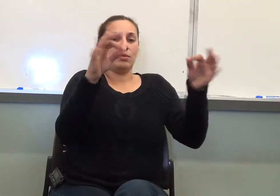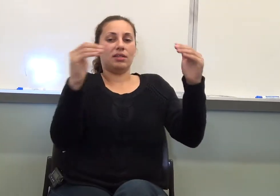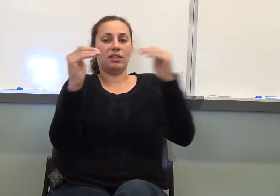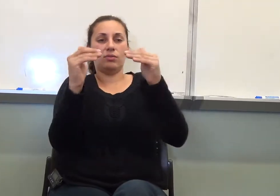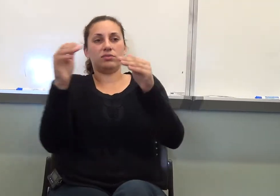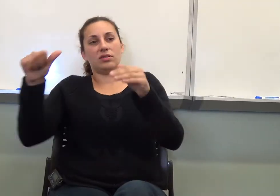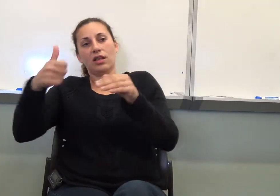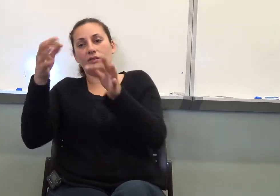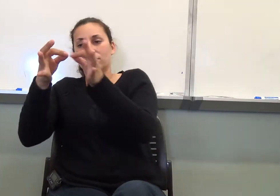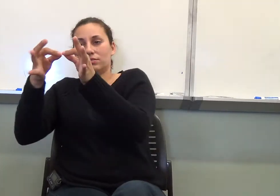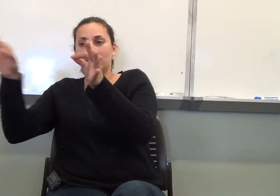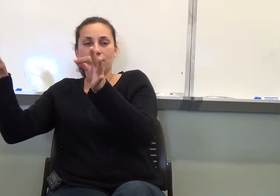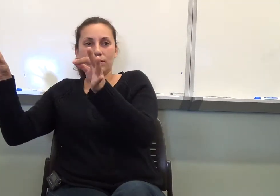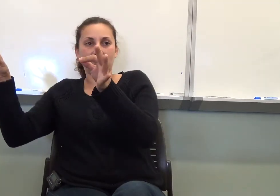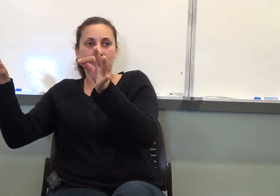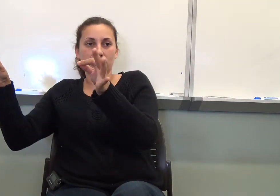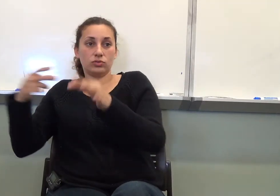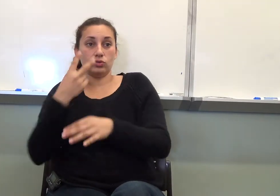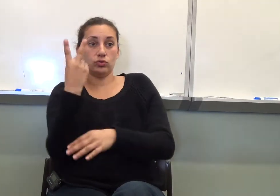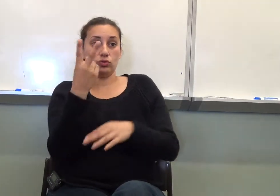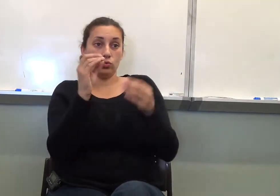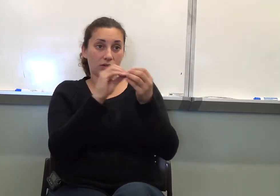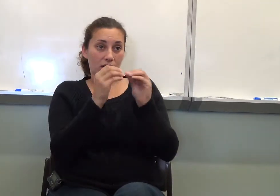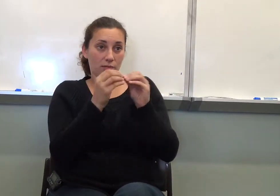that two numbers